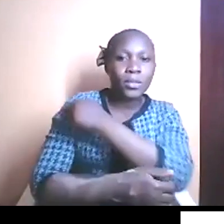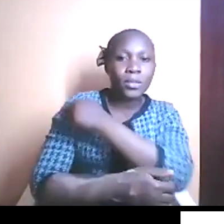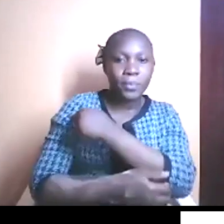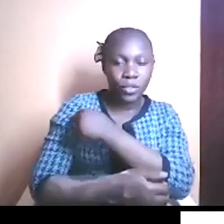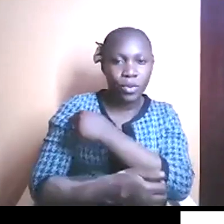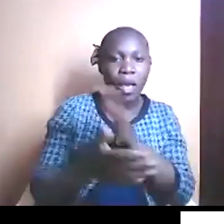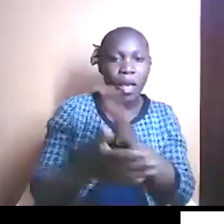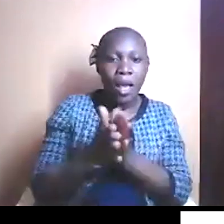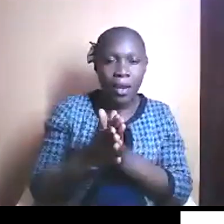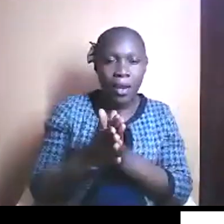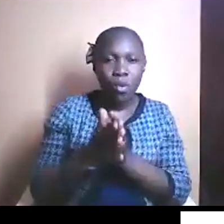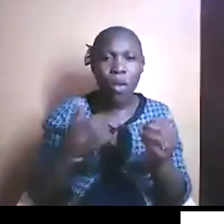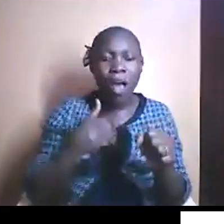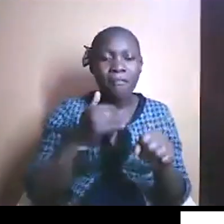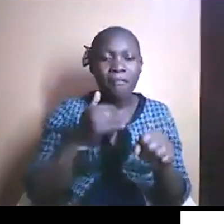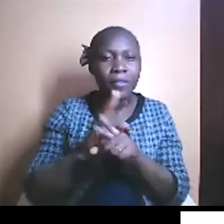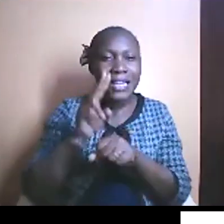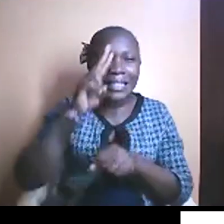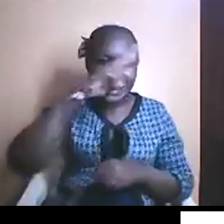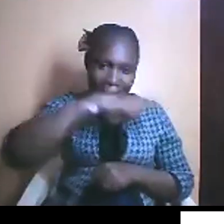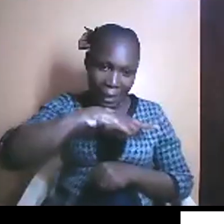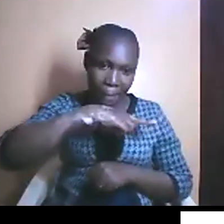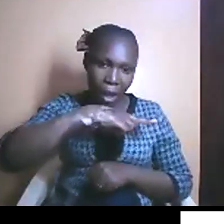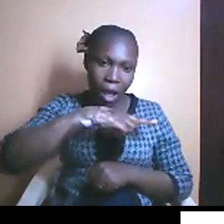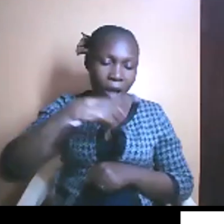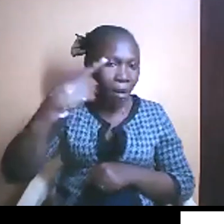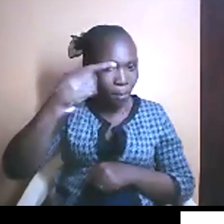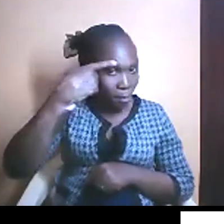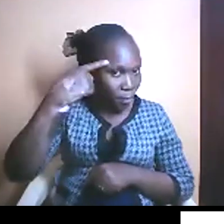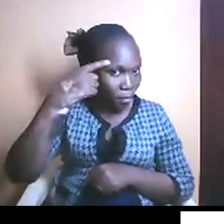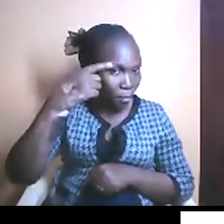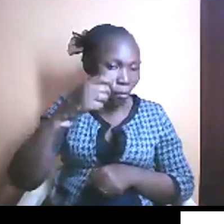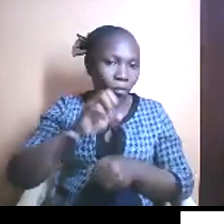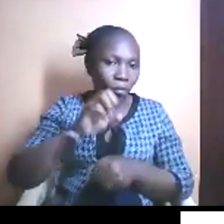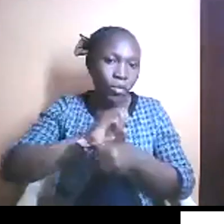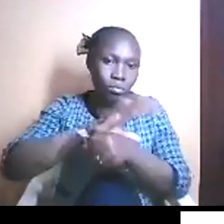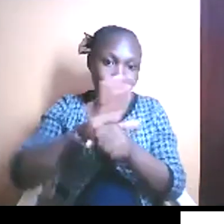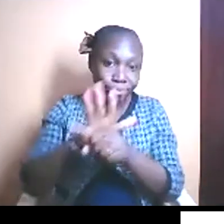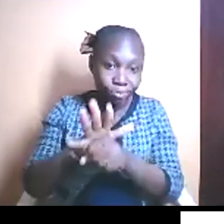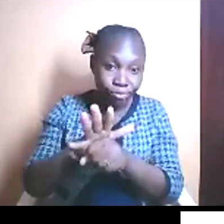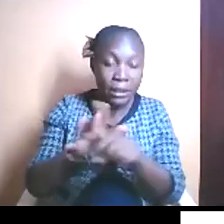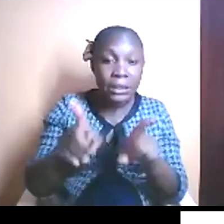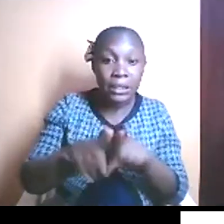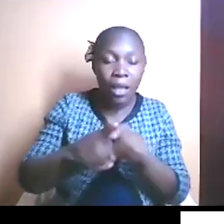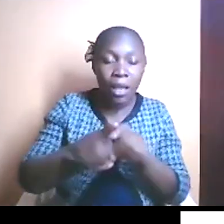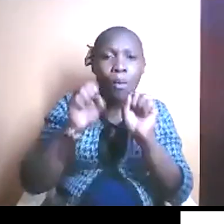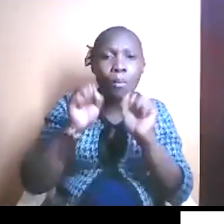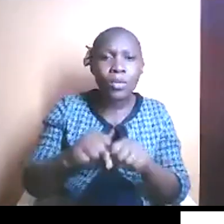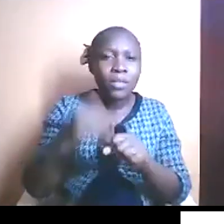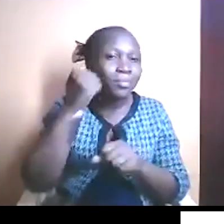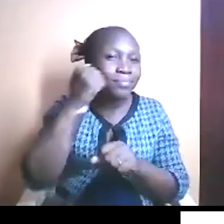stigma from COVID. There's also the fact that you can lose a patient, and at the same time